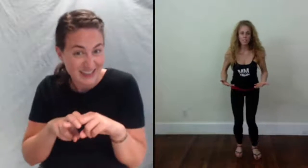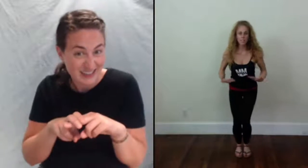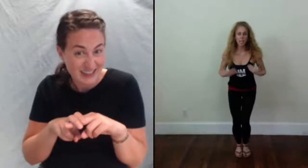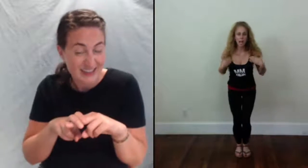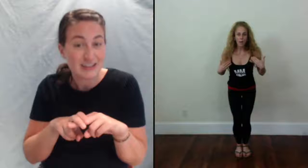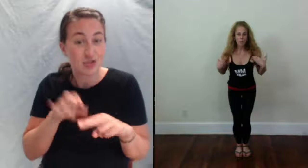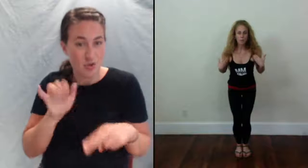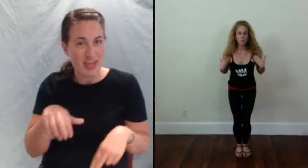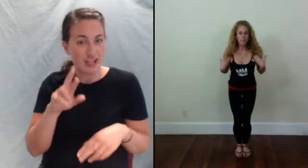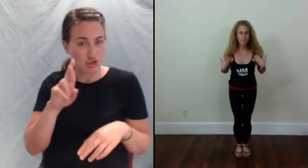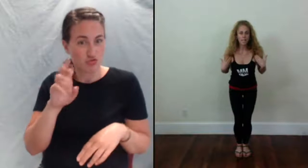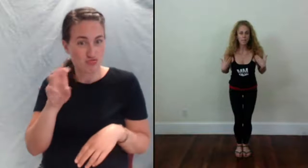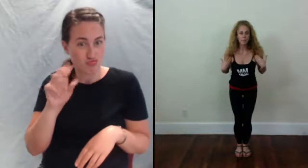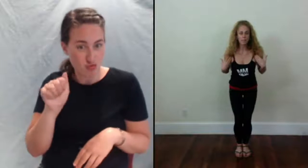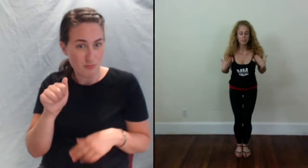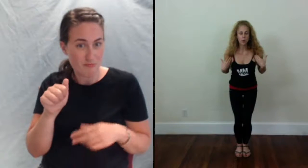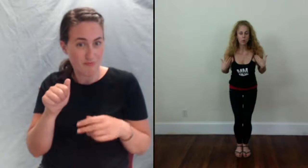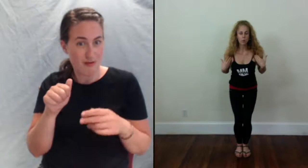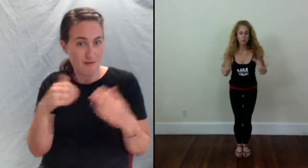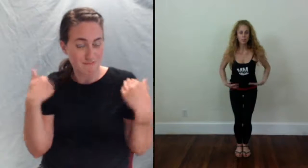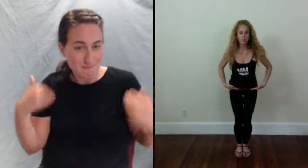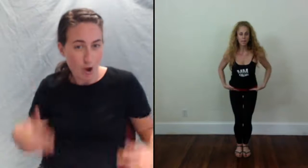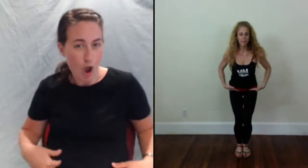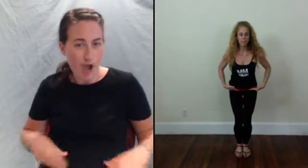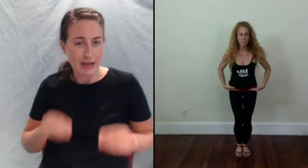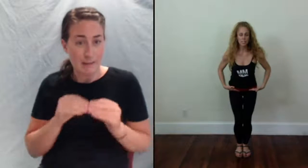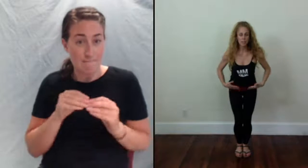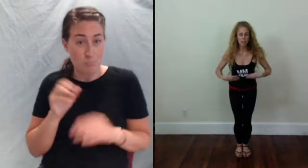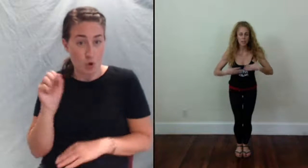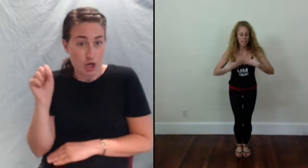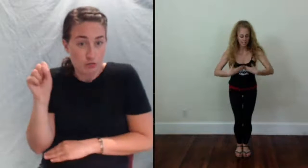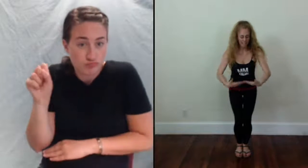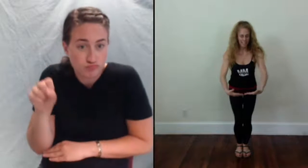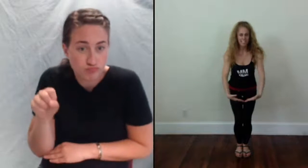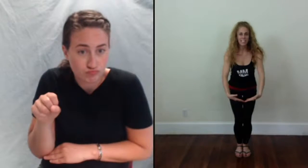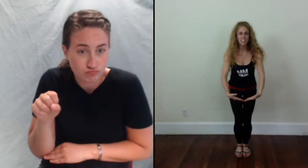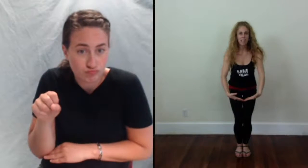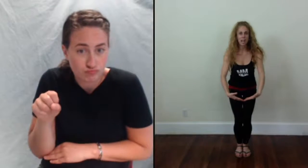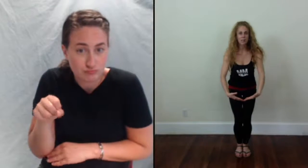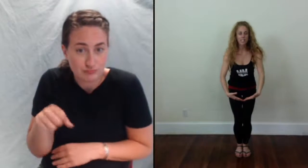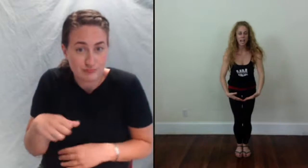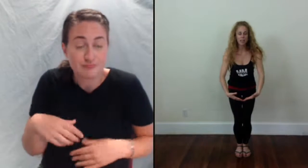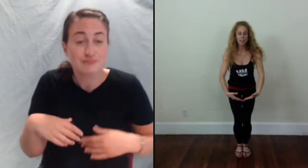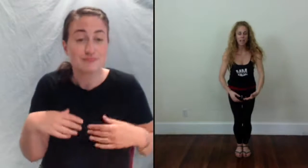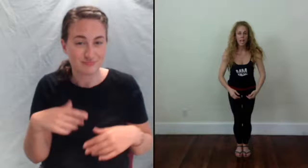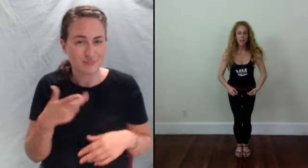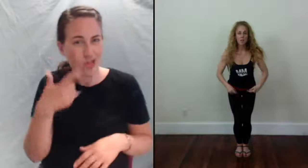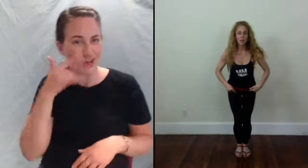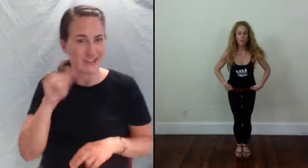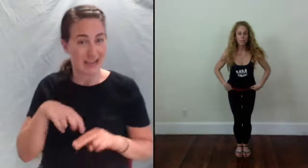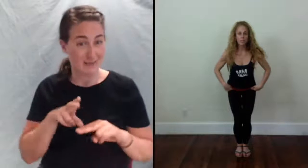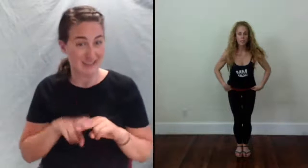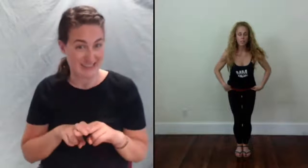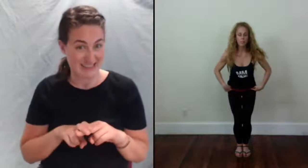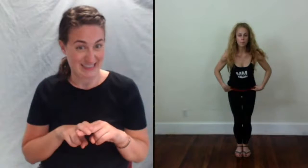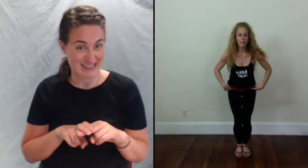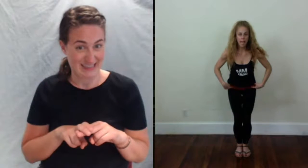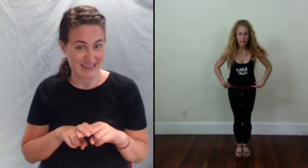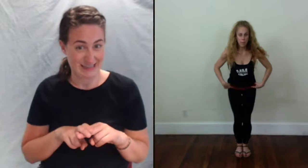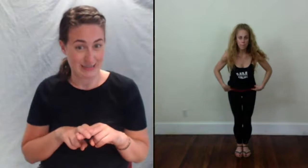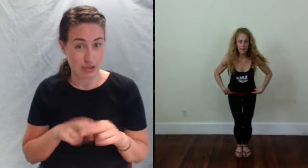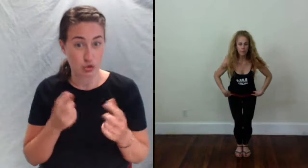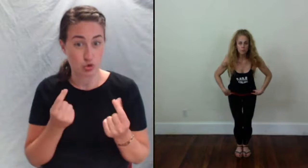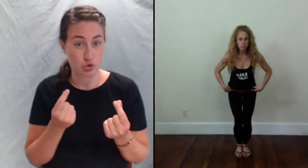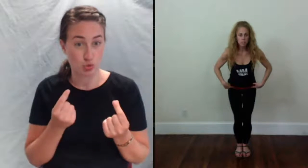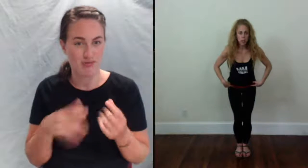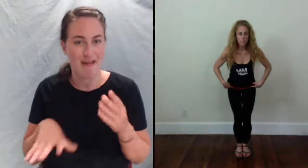rumba position, I'm going to be slightly bent over, like I'm in a chair, casting a shadow down. And what I'm going to do is I'm going to